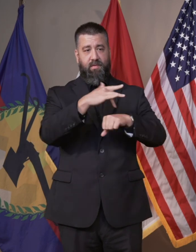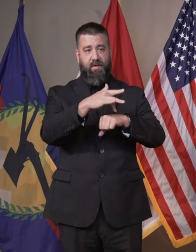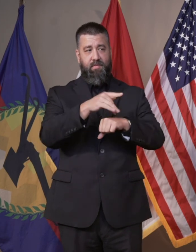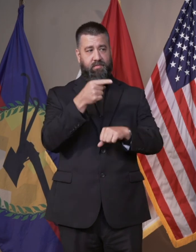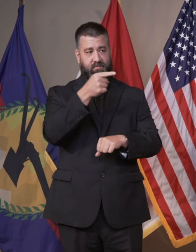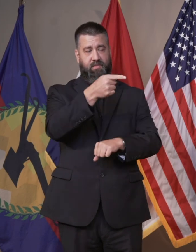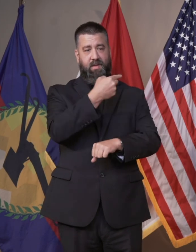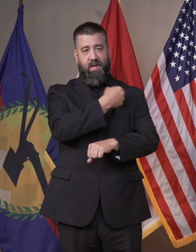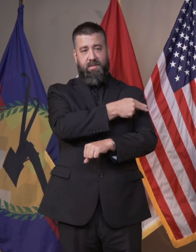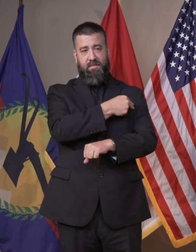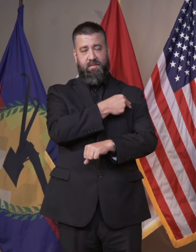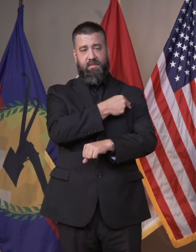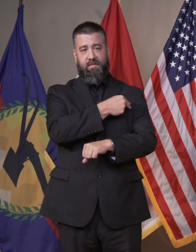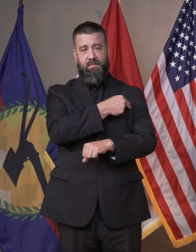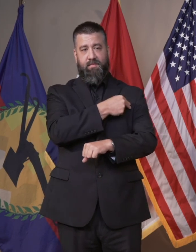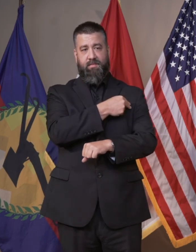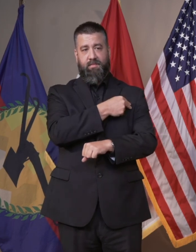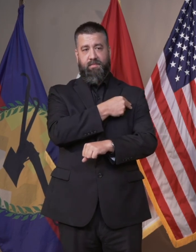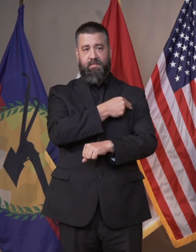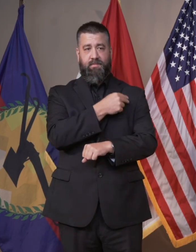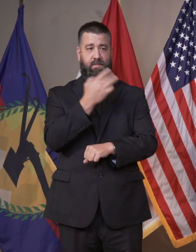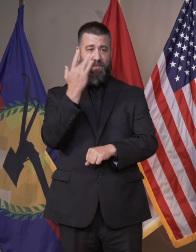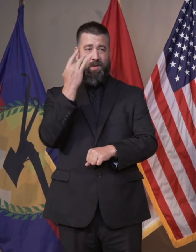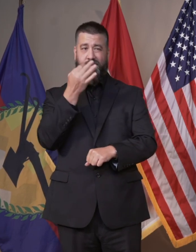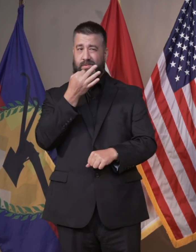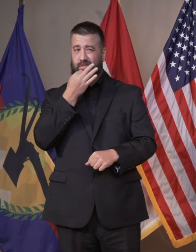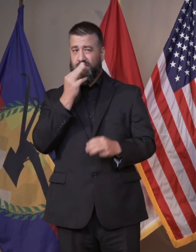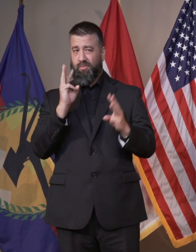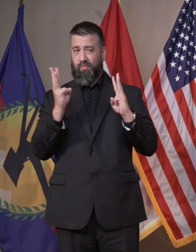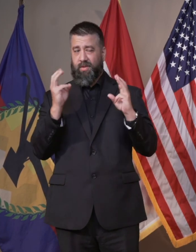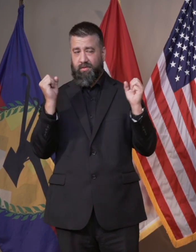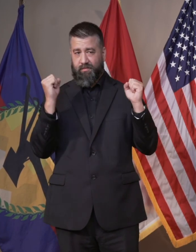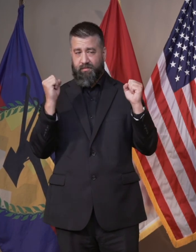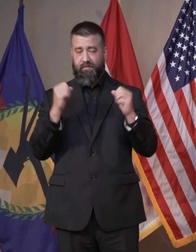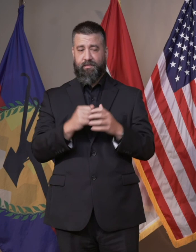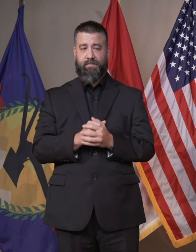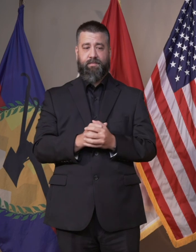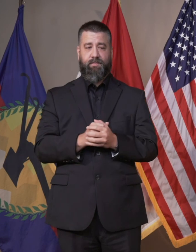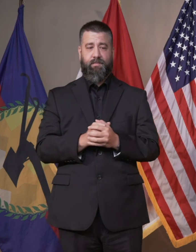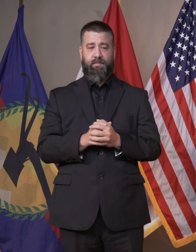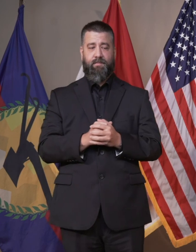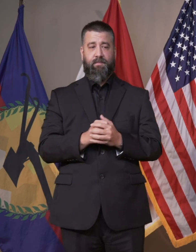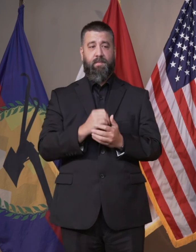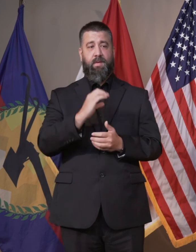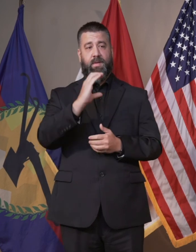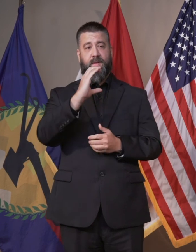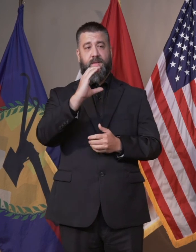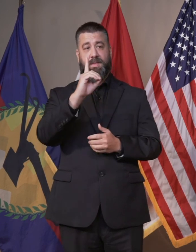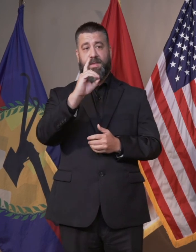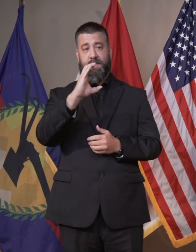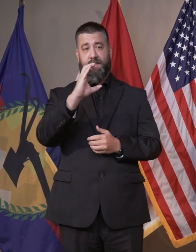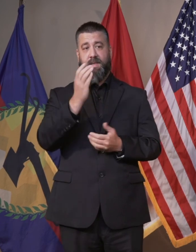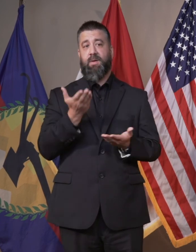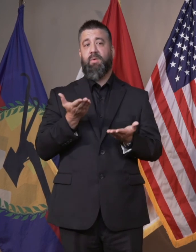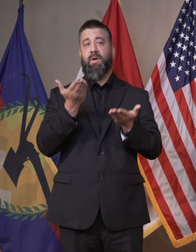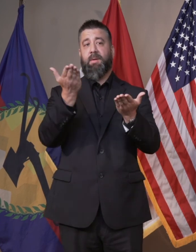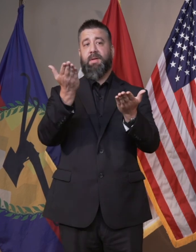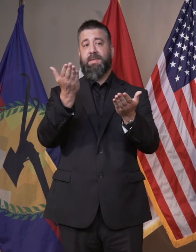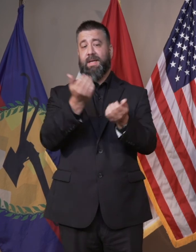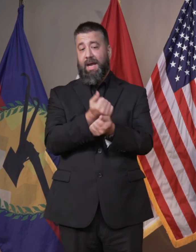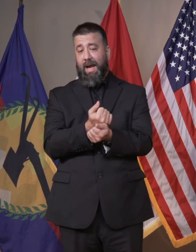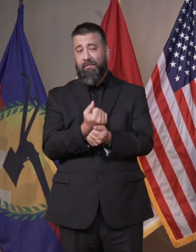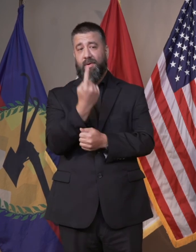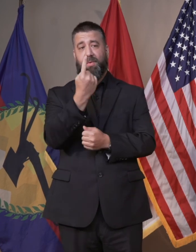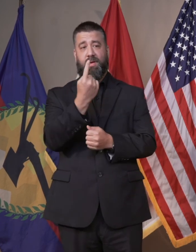patients in our hospitals as we approach our winter months. The CDC recommends that everyone over